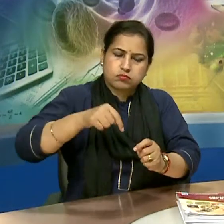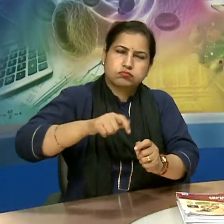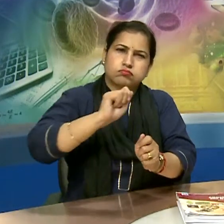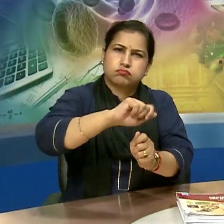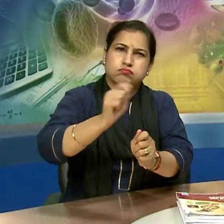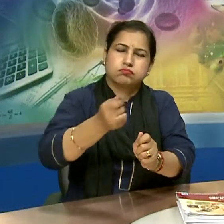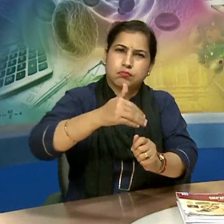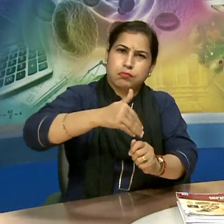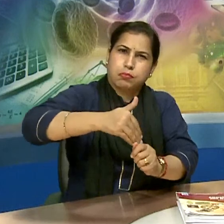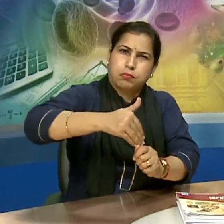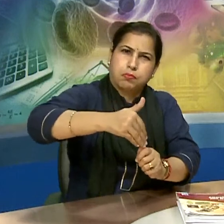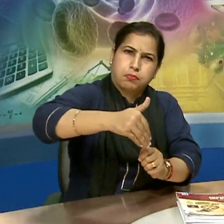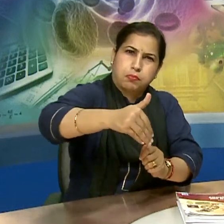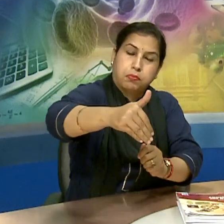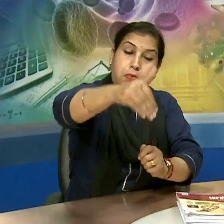was the distance a